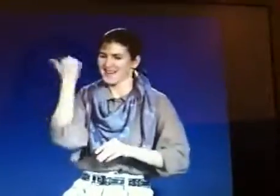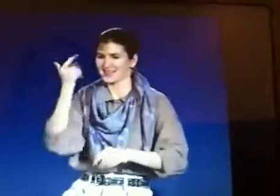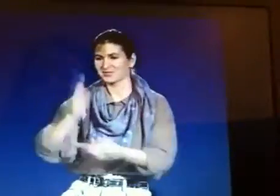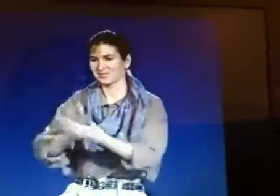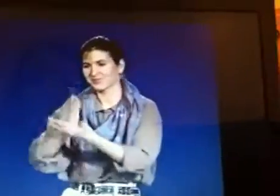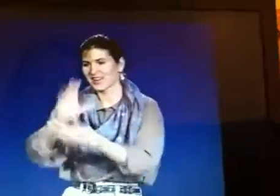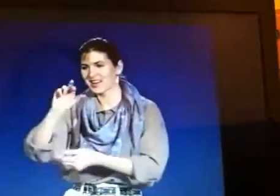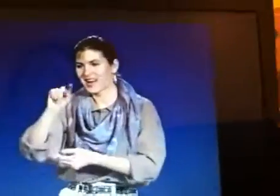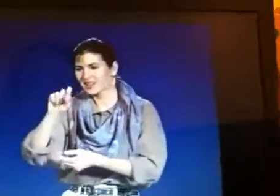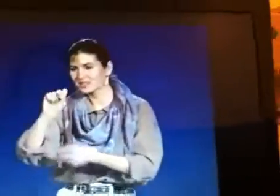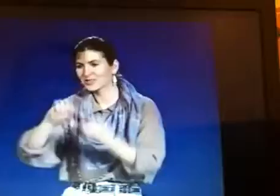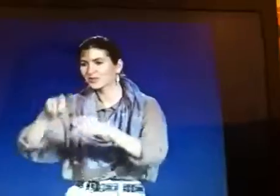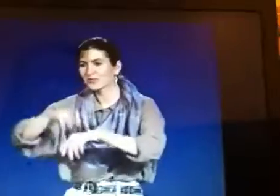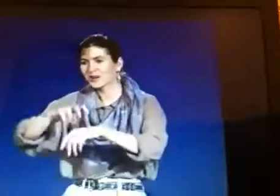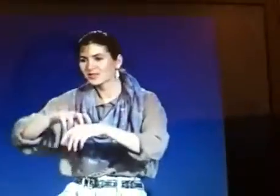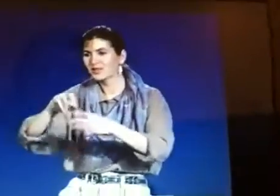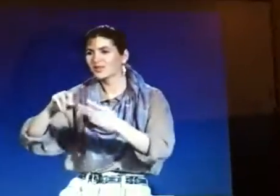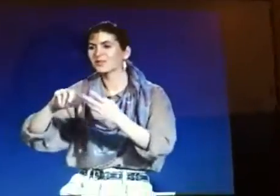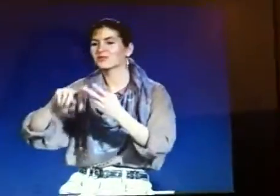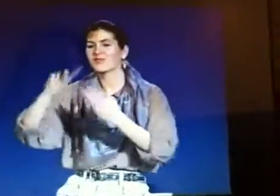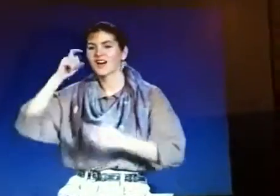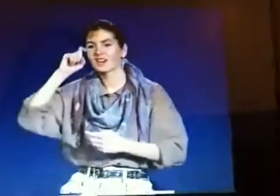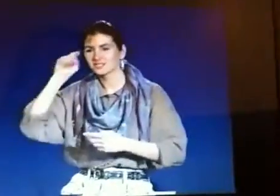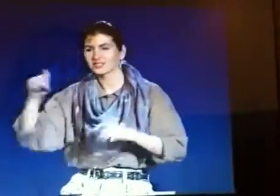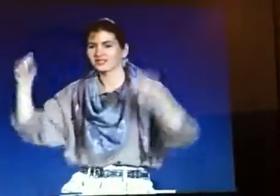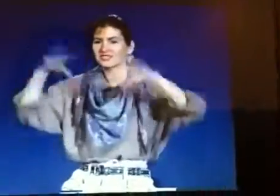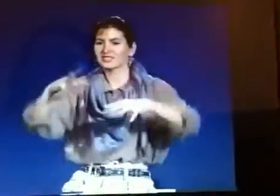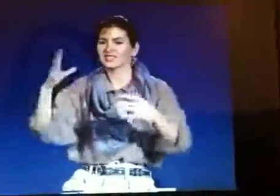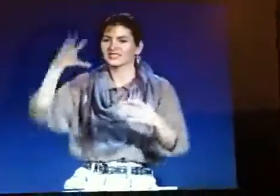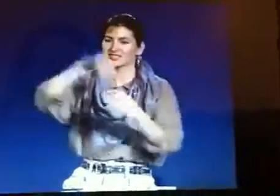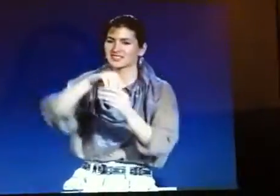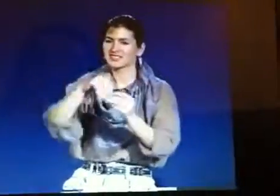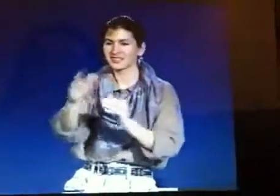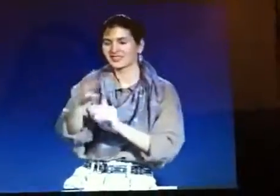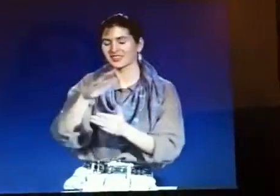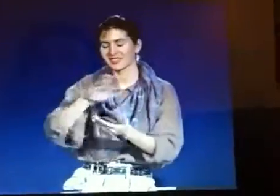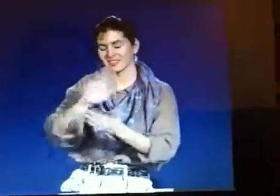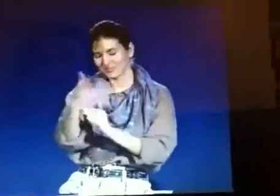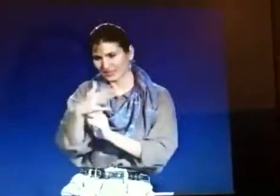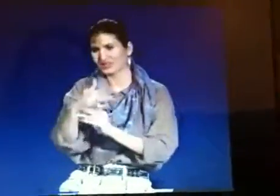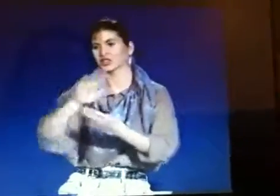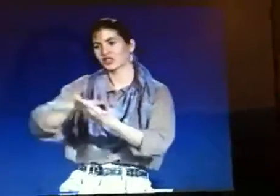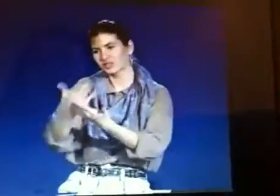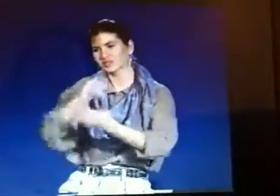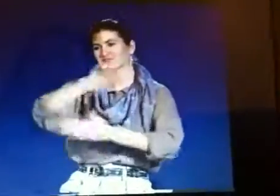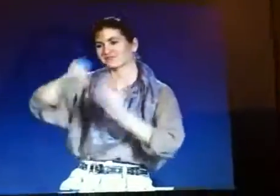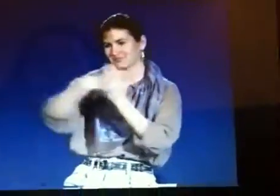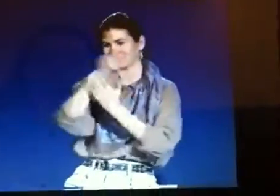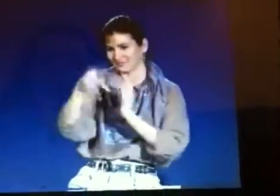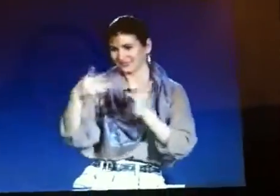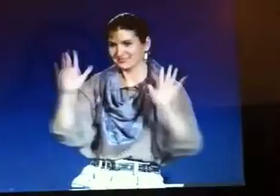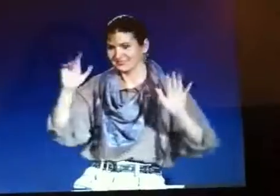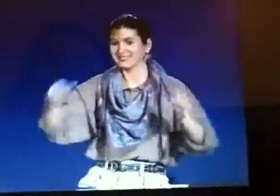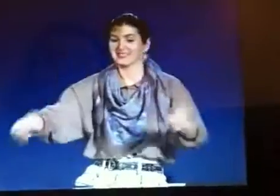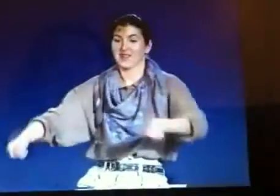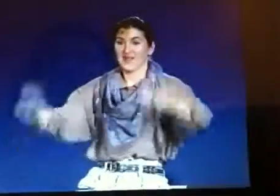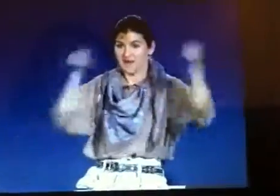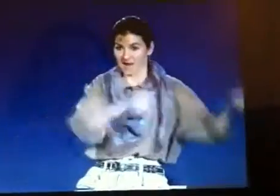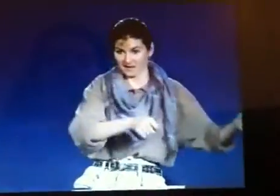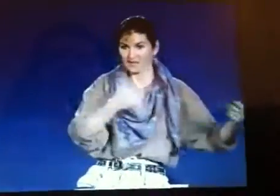Oh, wait, sorry. I forgot something. I forgot the vegetables. You're going to put, yeah, when you put the